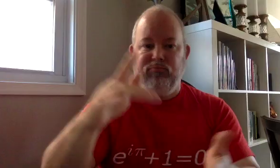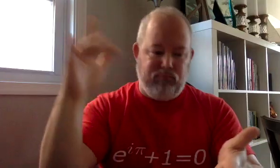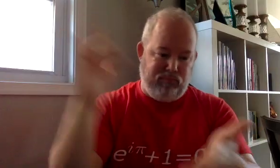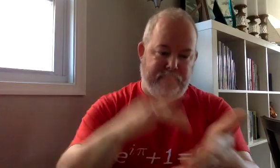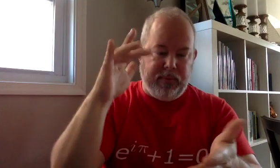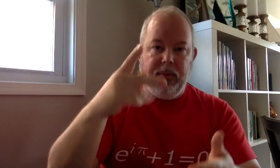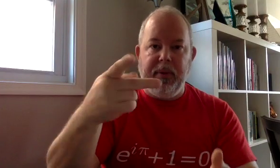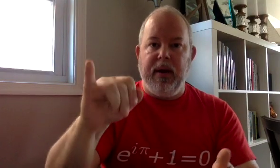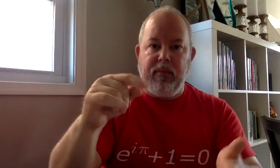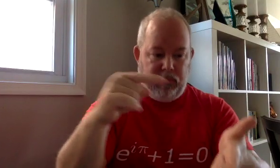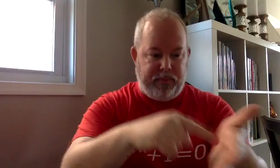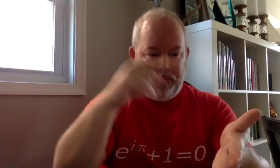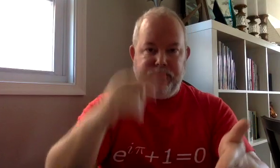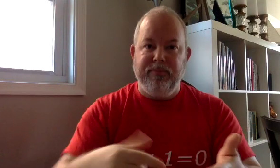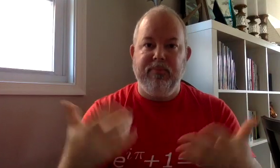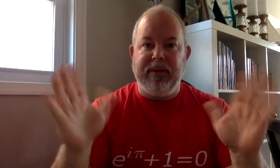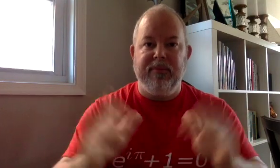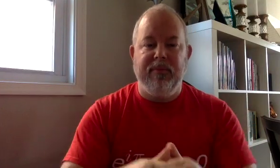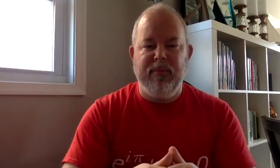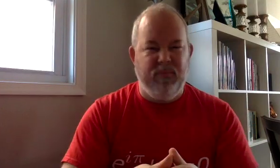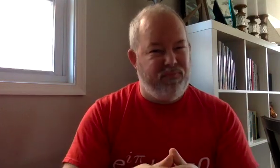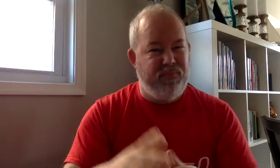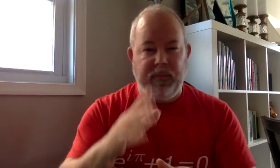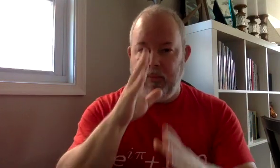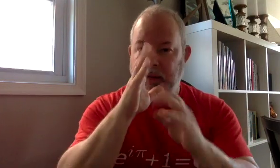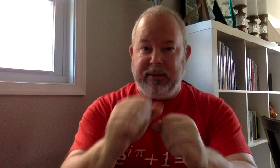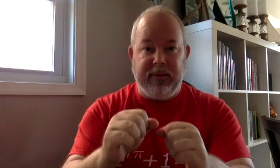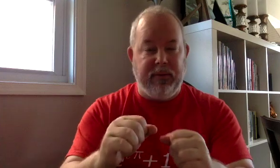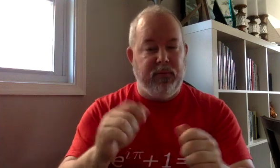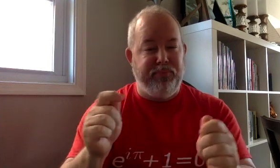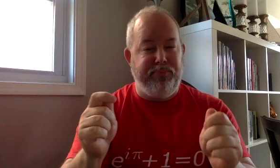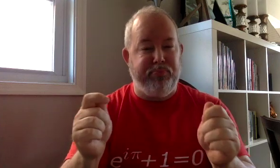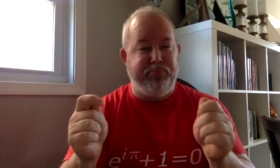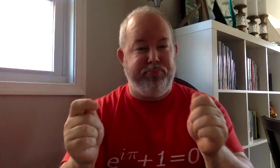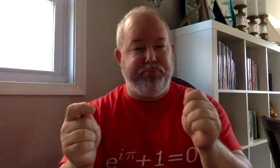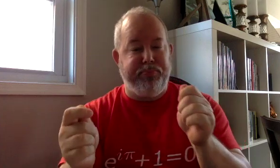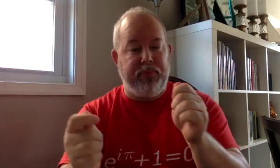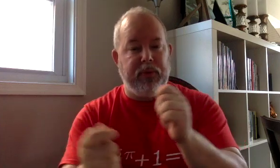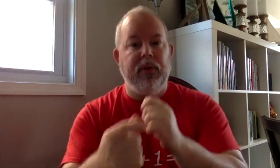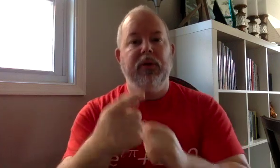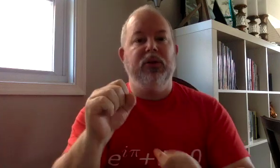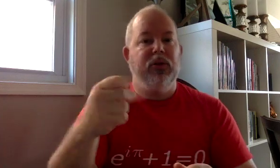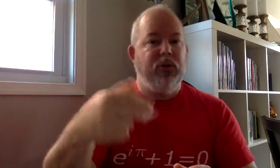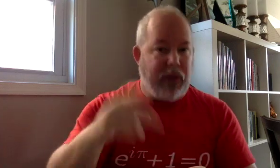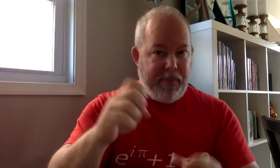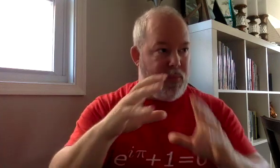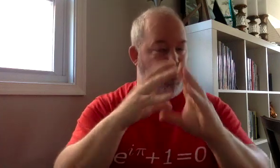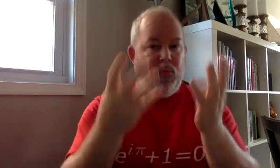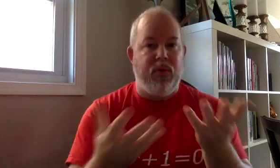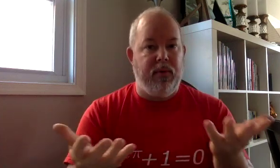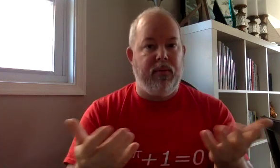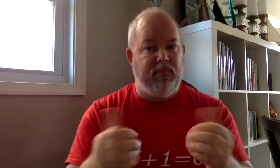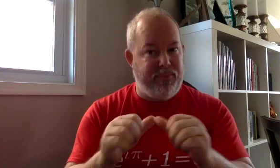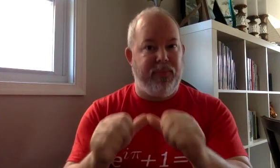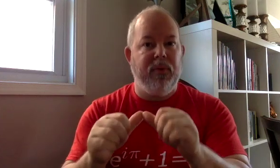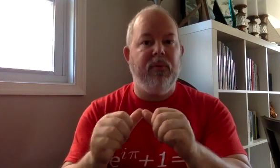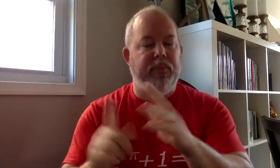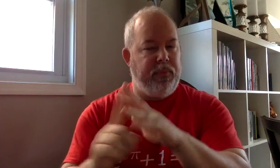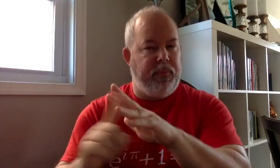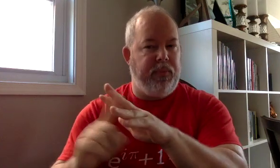at least one person was killed and several injured. NBC's Richard Engel was there, reporting from outside that building. Watch. The